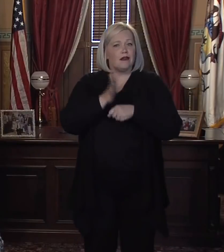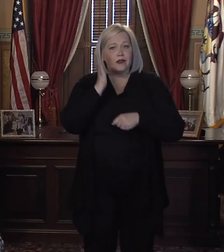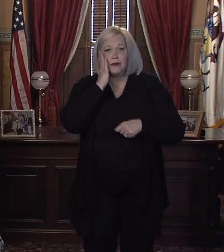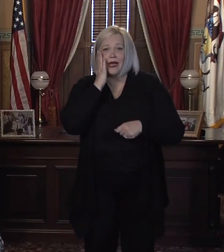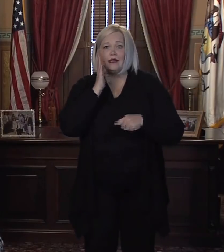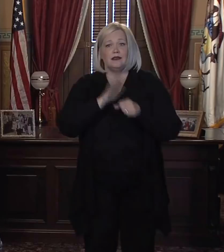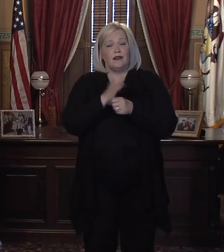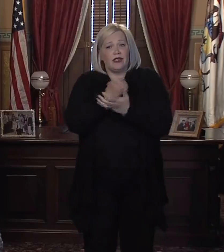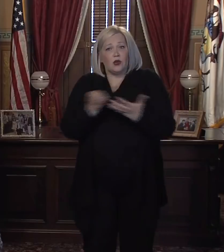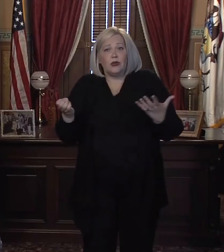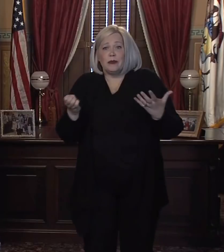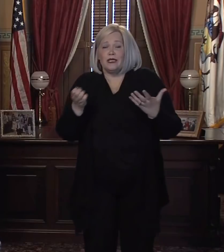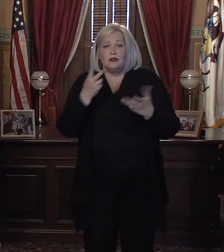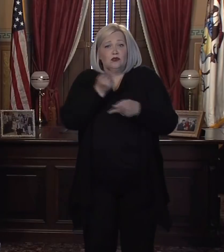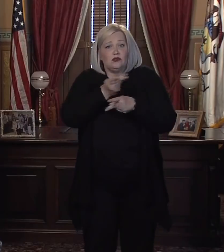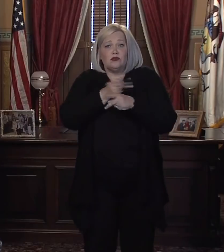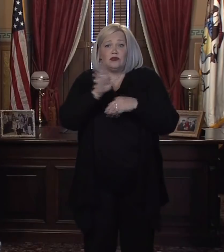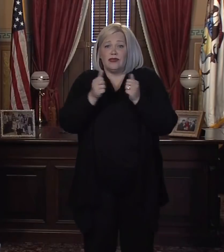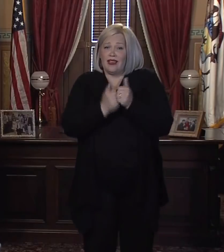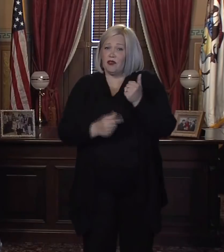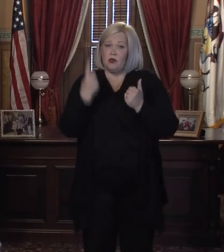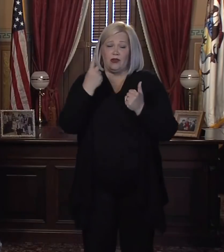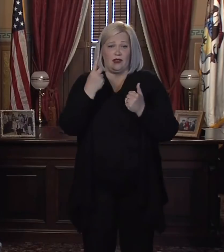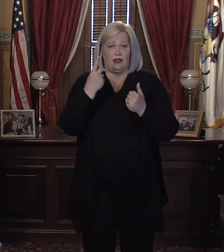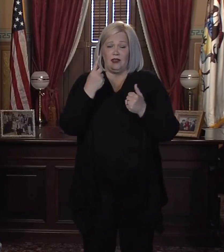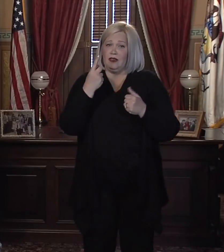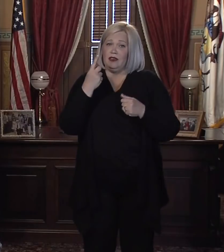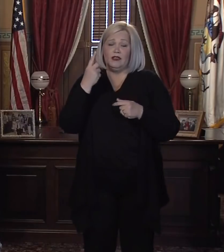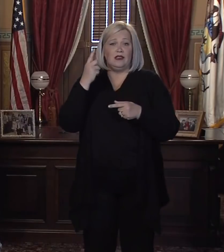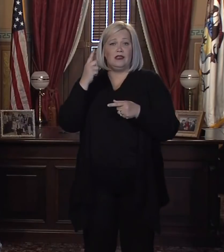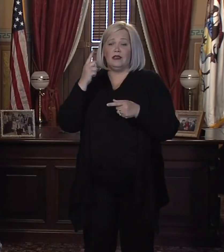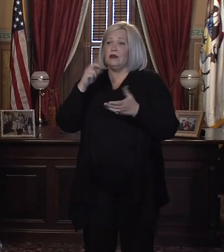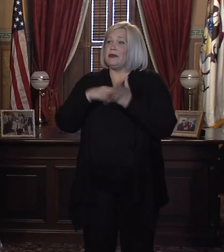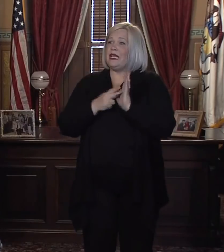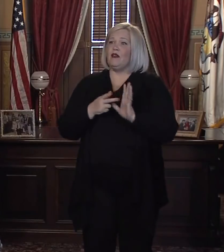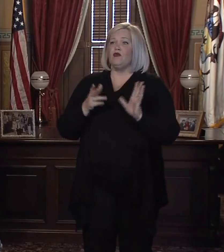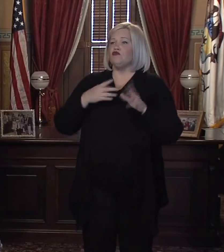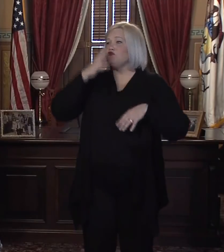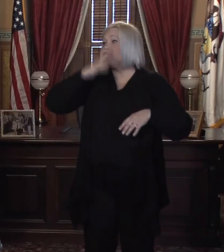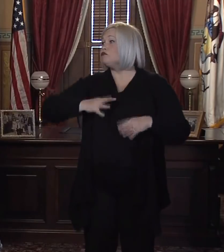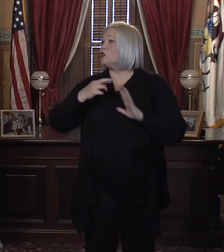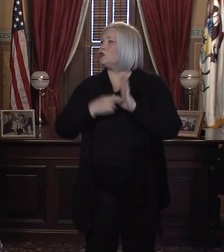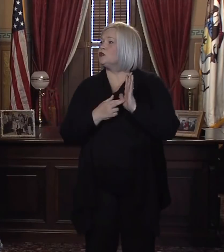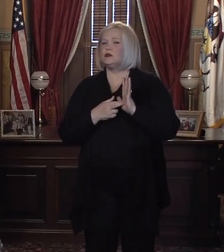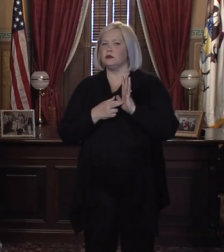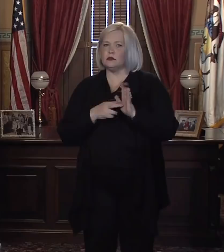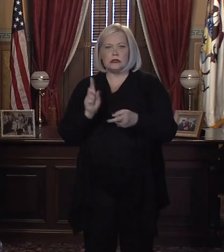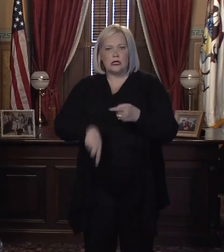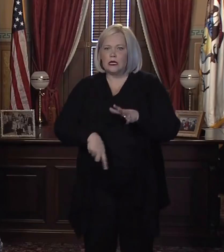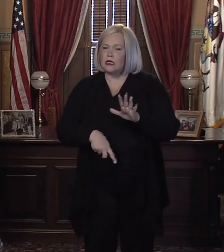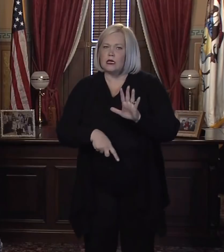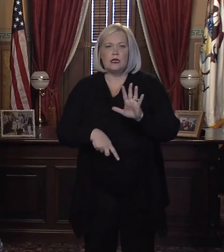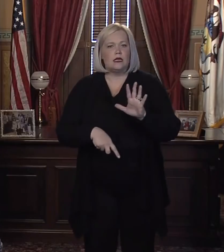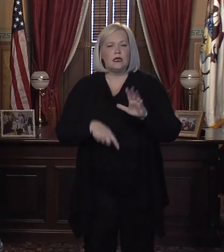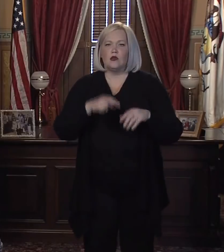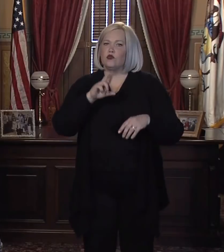downstate. They can't afford for anyone to play fast and loose with the rules. And they can't afford for us to make exceptions